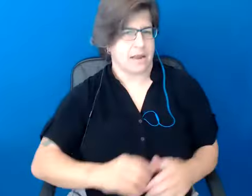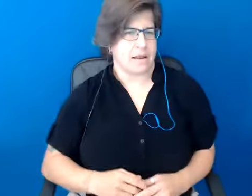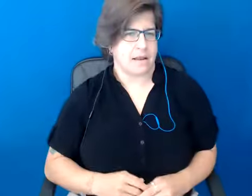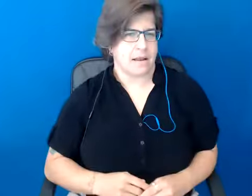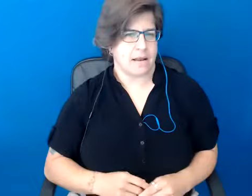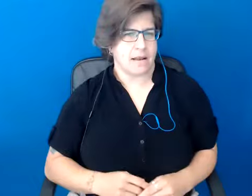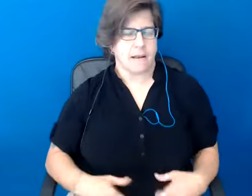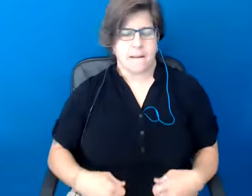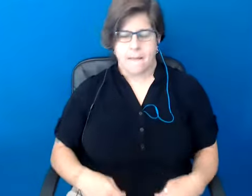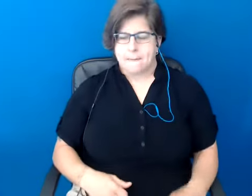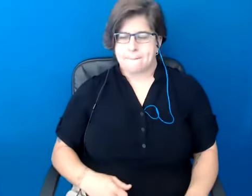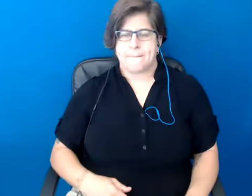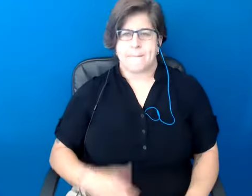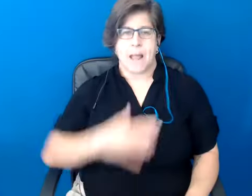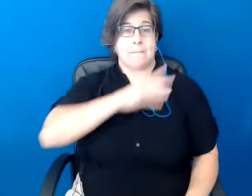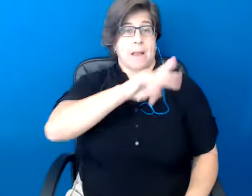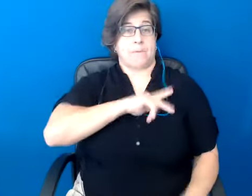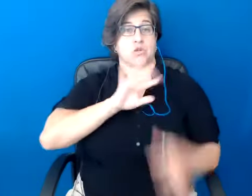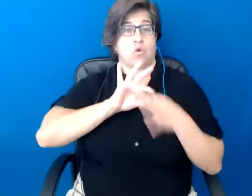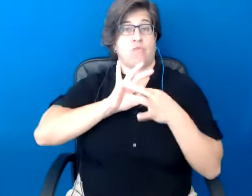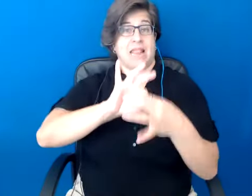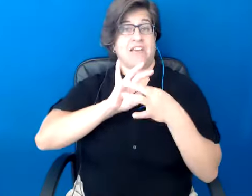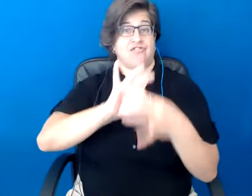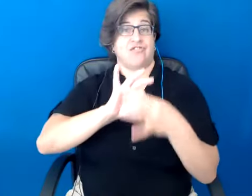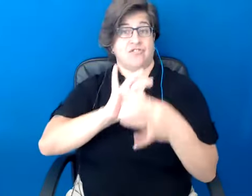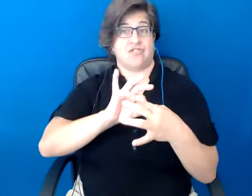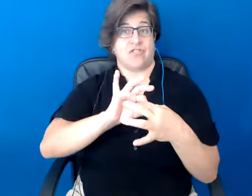carrying the AA message, those who participate.